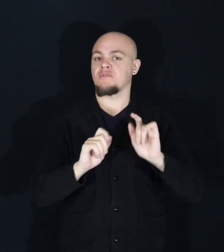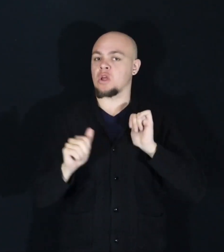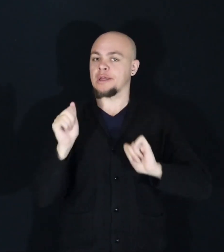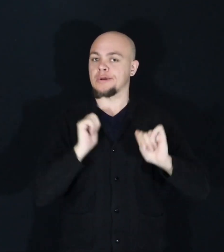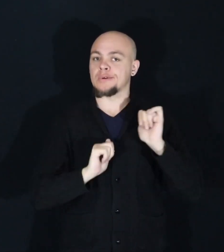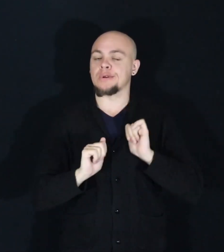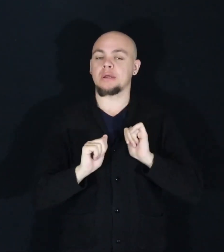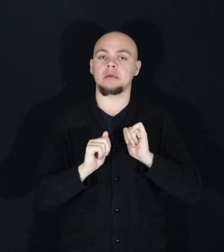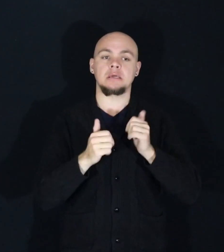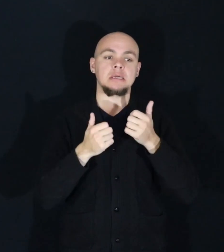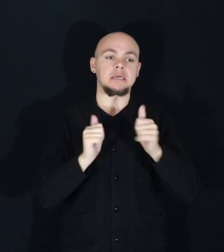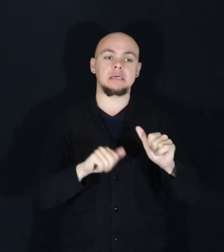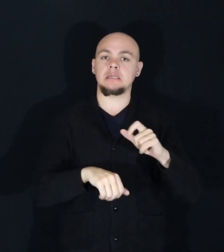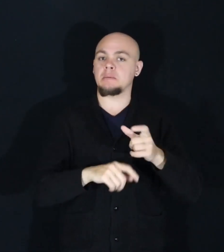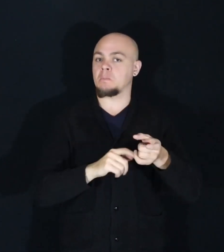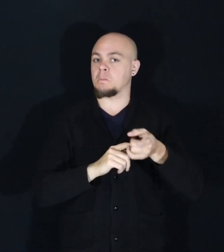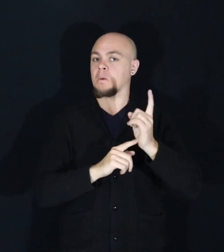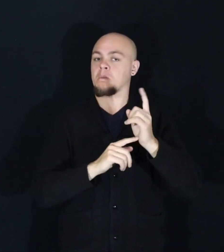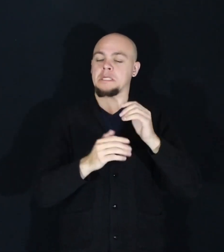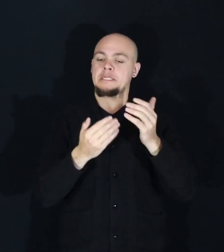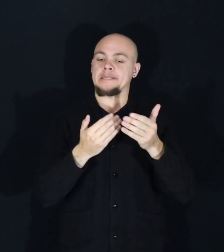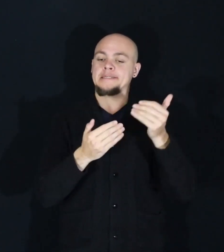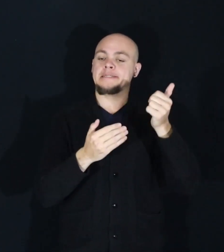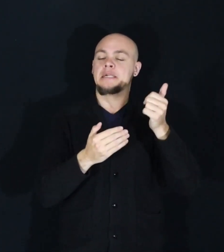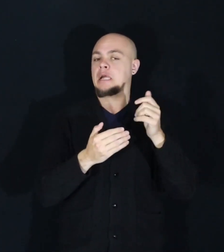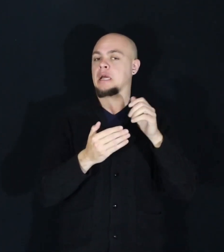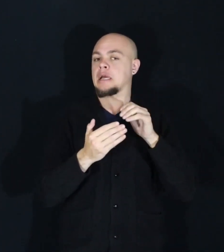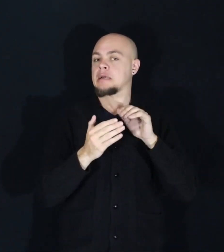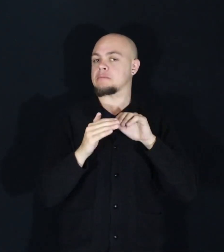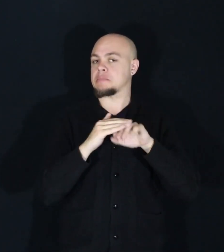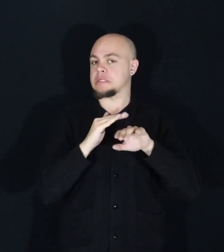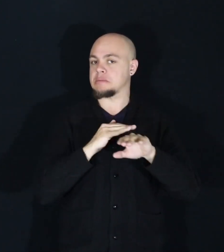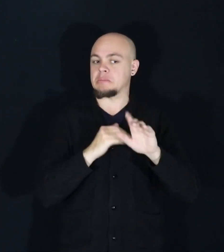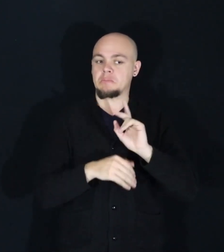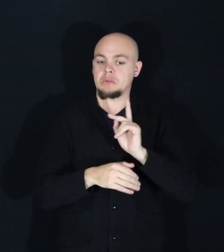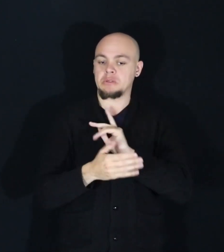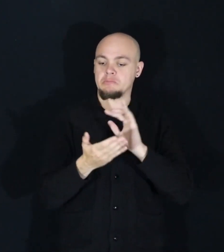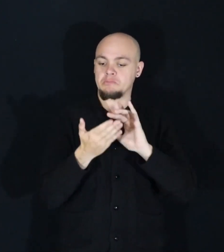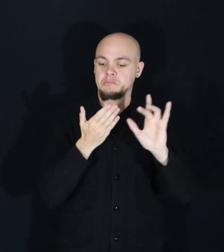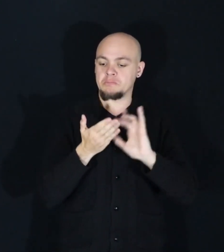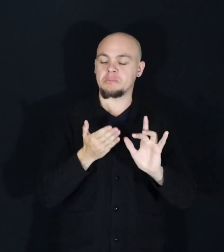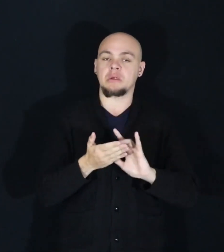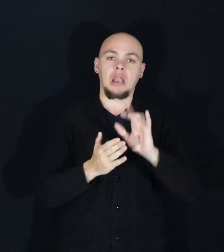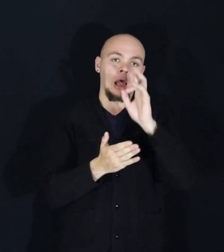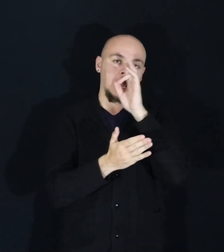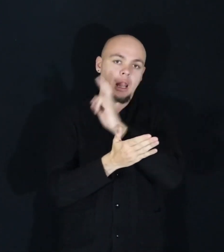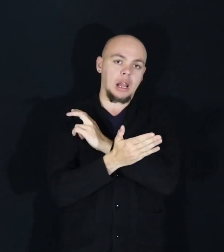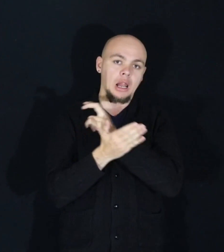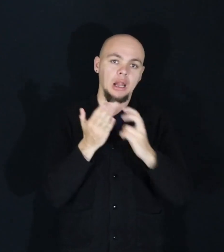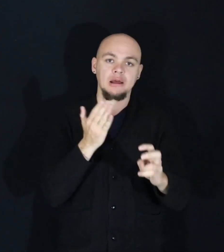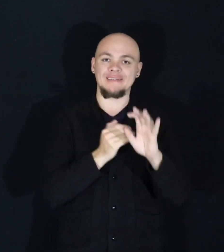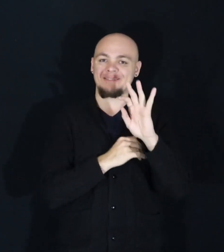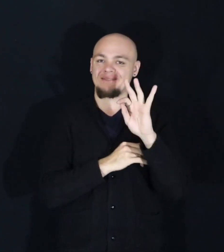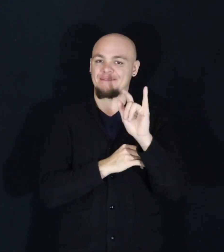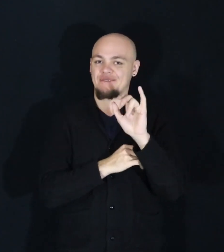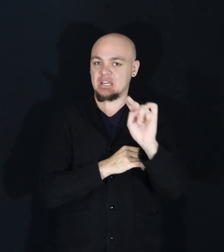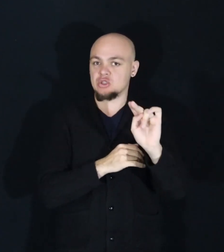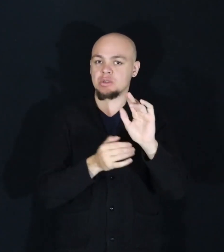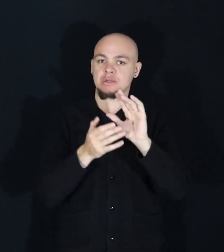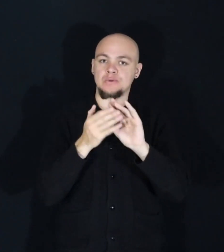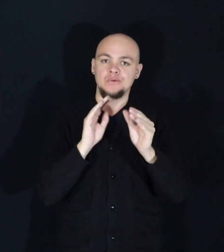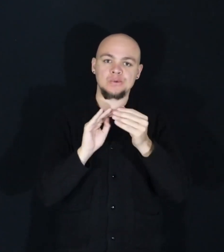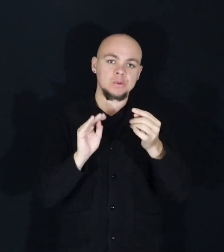At a moment's whim, easily accessible from our personal devices, we can become immersed in the world of fiction and